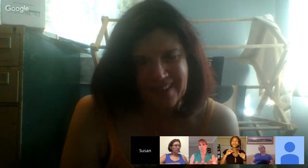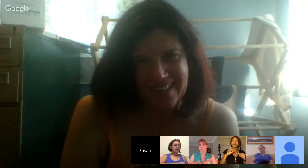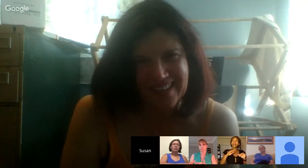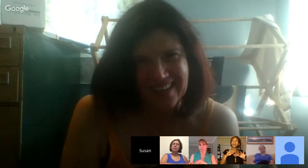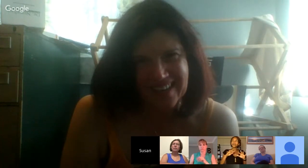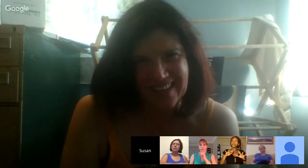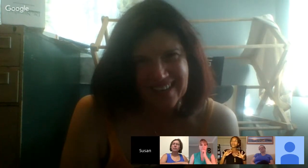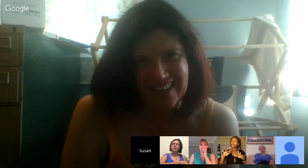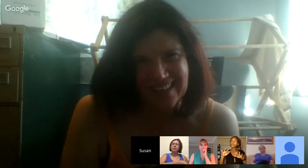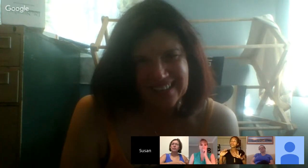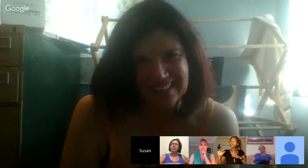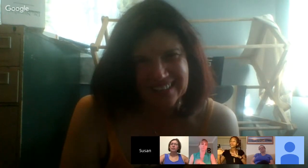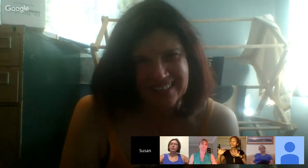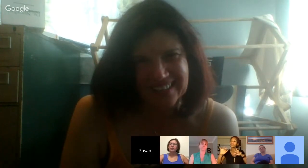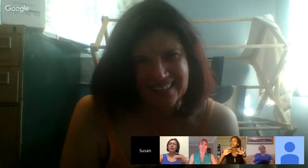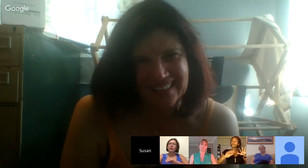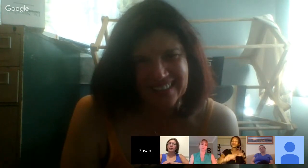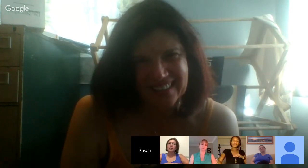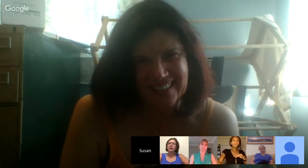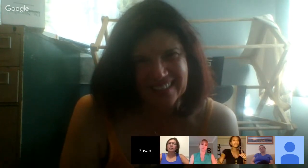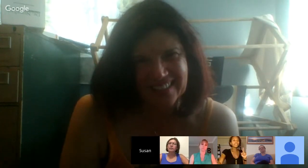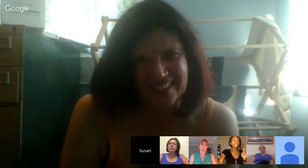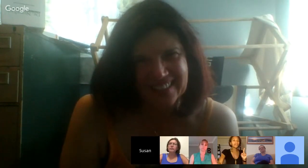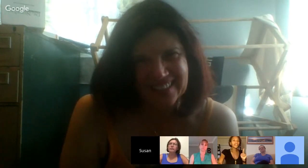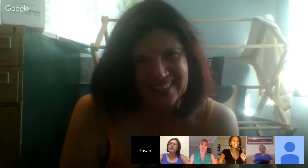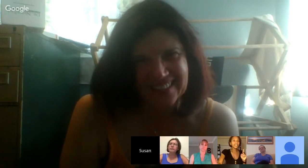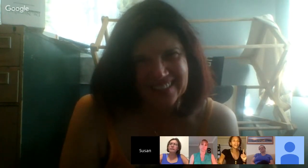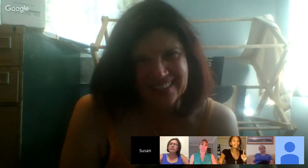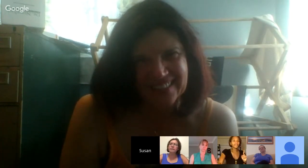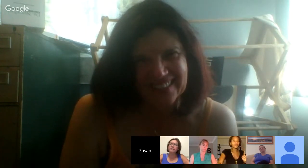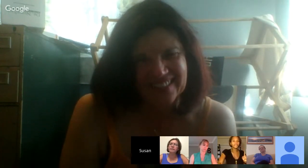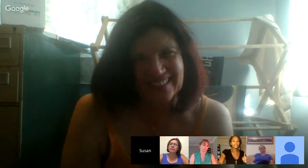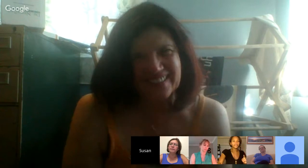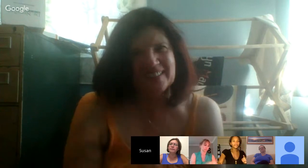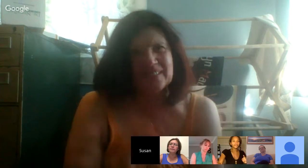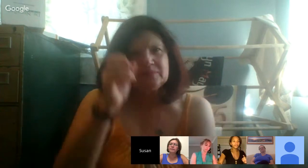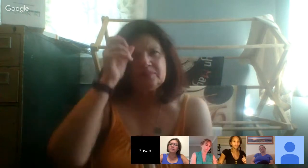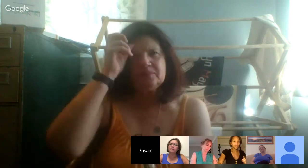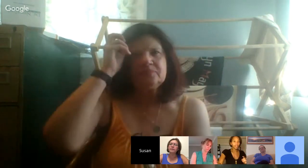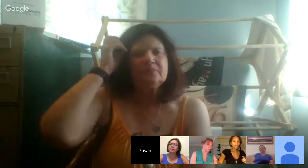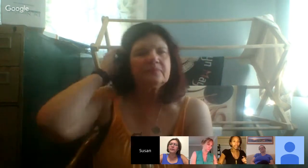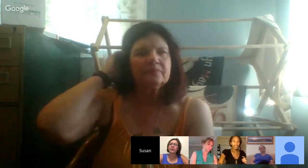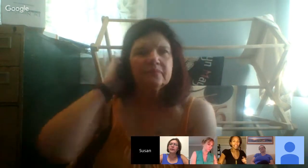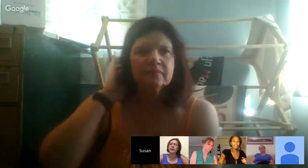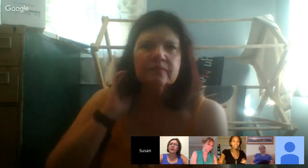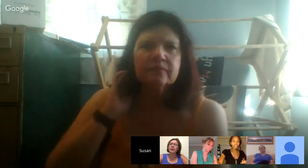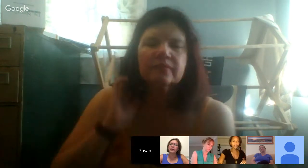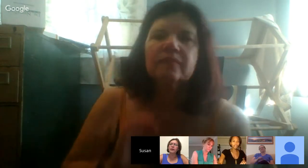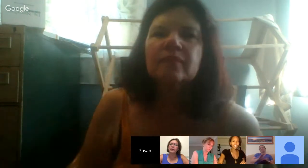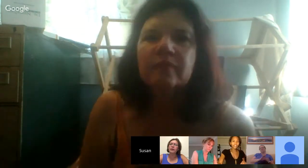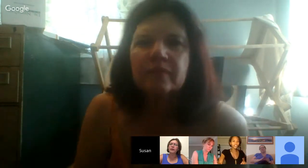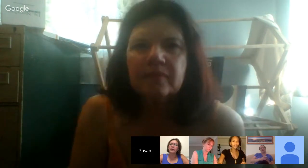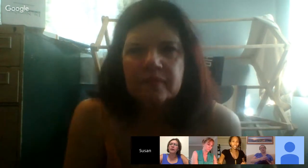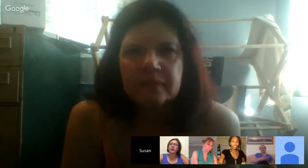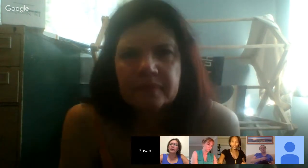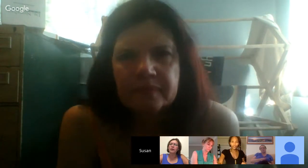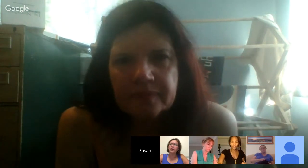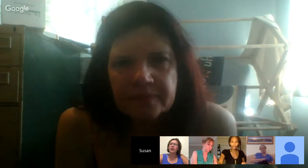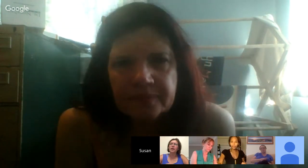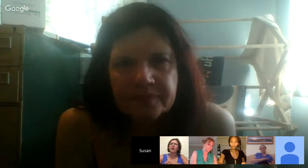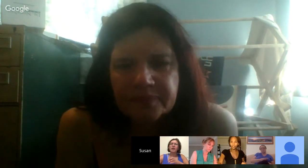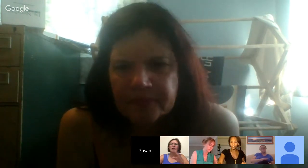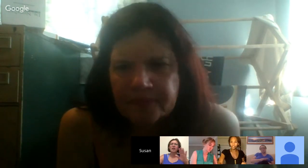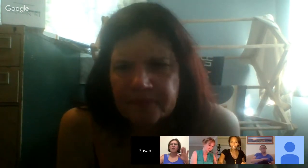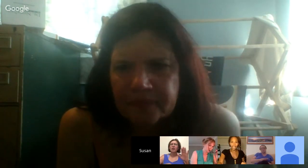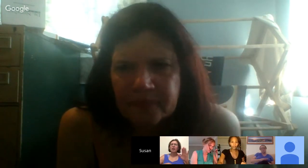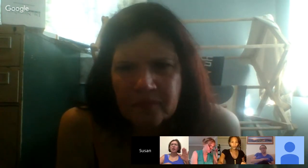has. Let me look at it again. And I see that there's some technical issue and 3